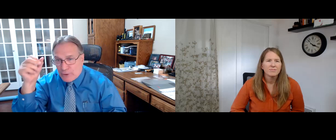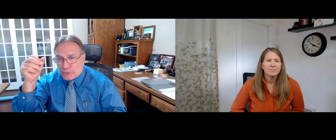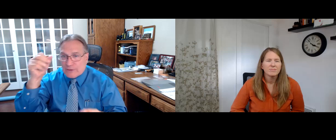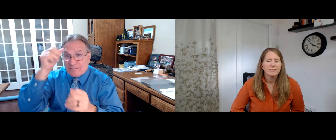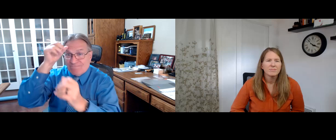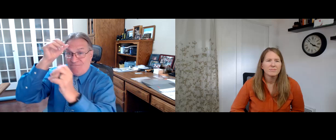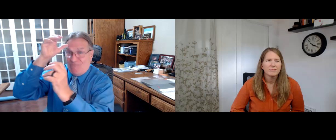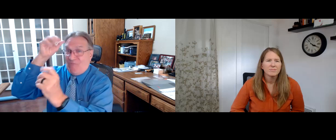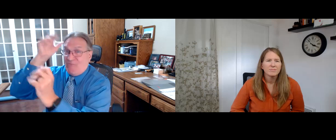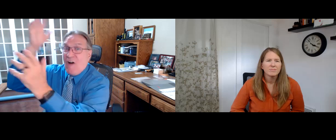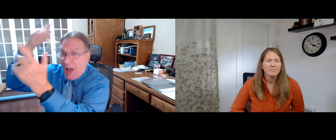the